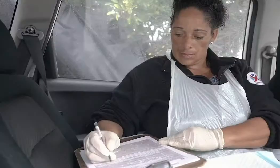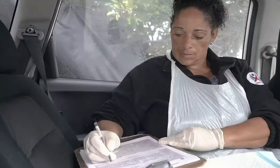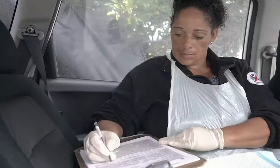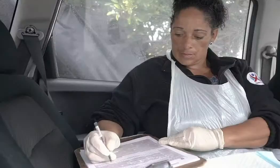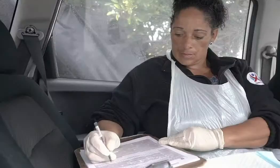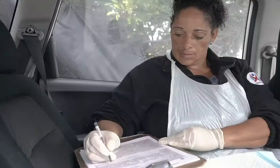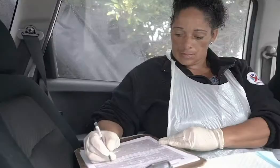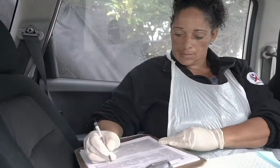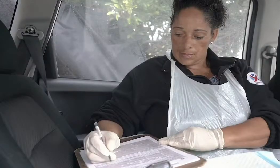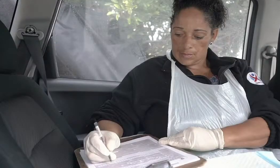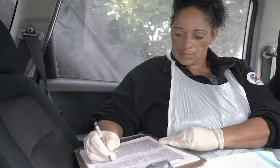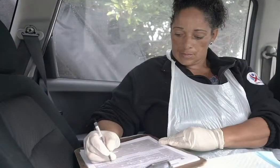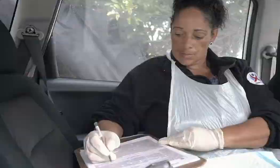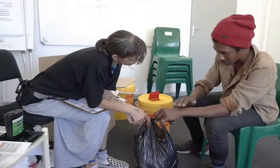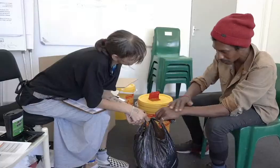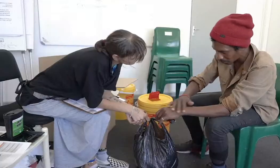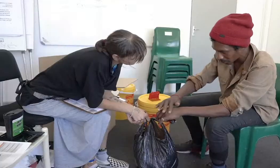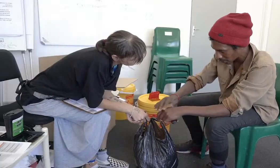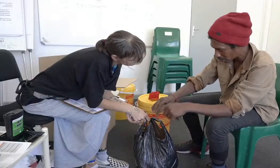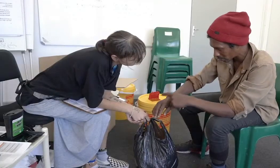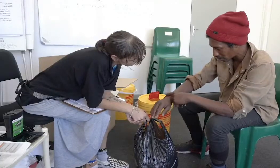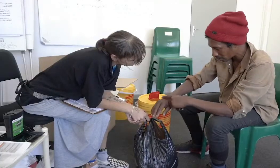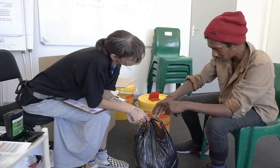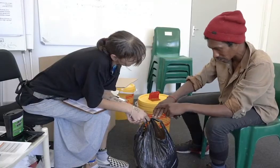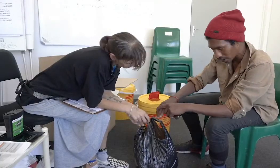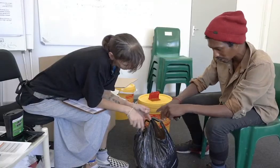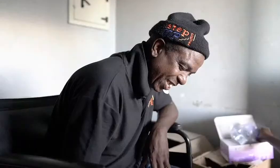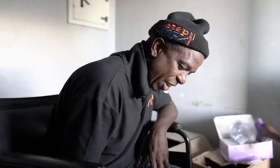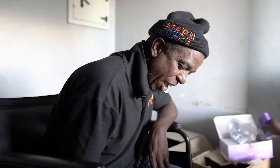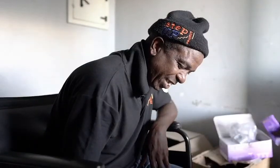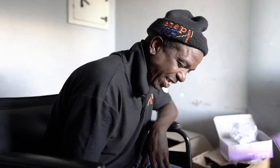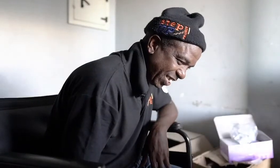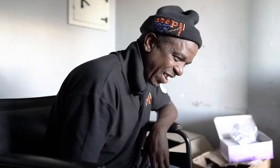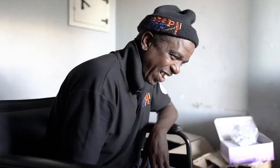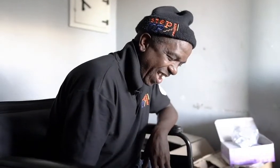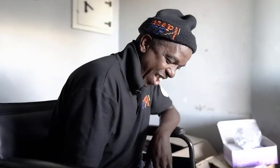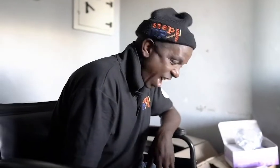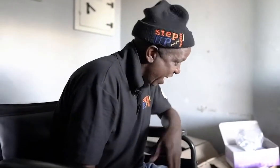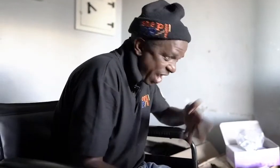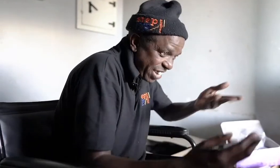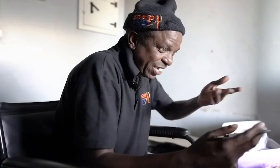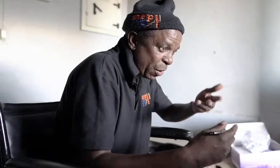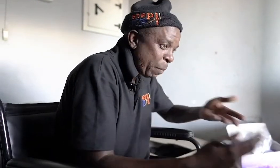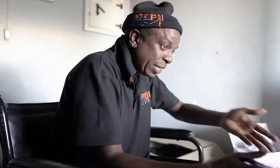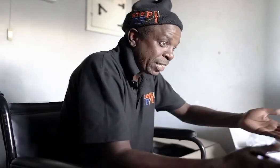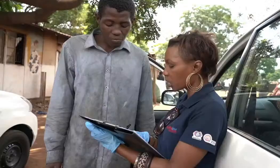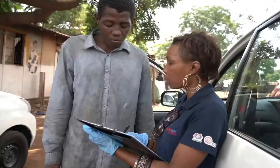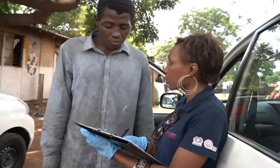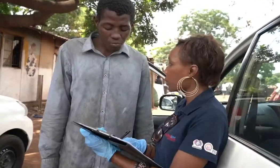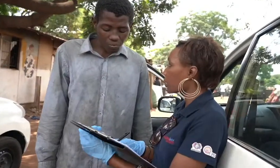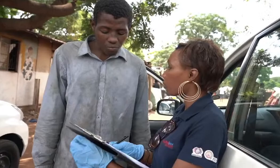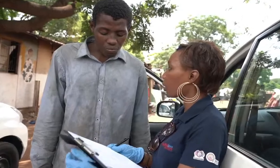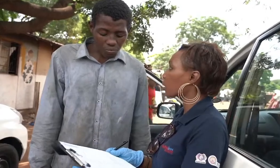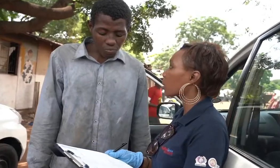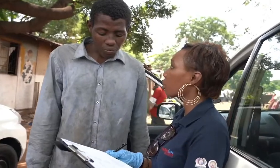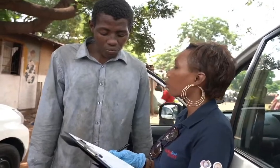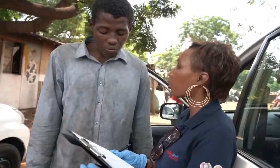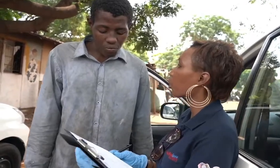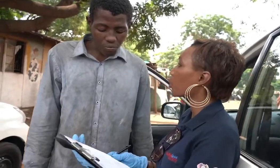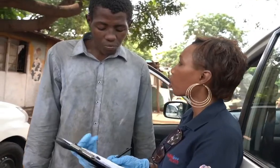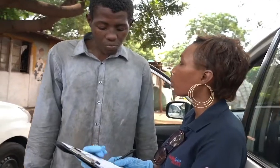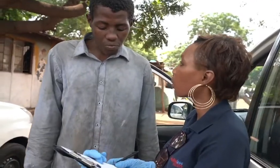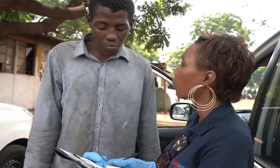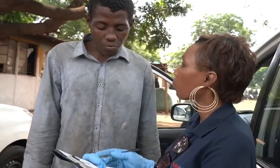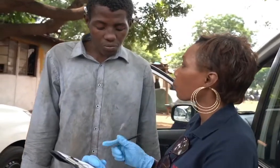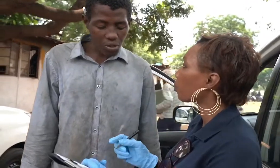and testing, but they're only in very few major metropolitan areas. And even in those cities where we do have those services, there's